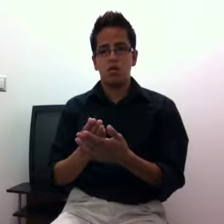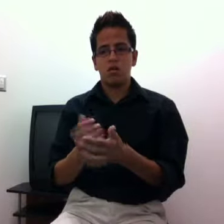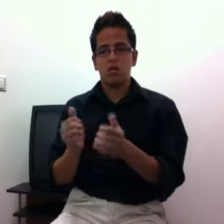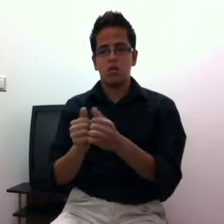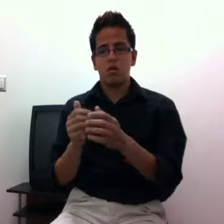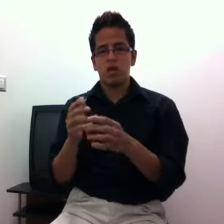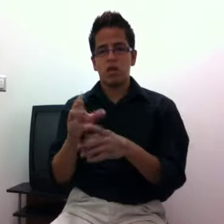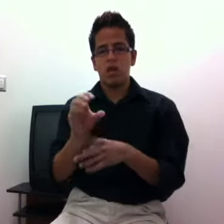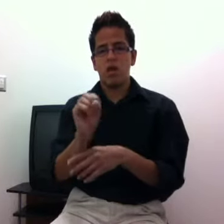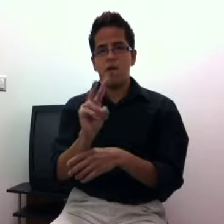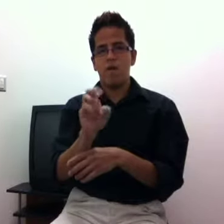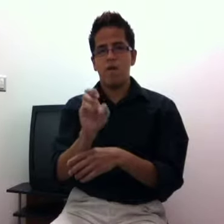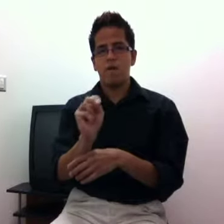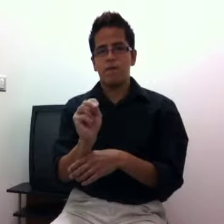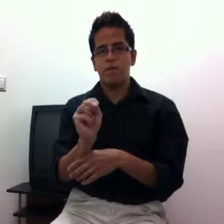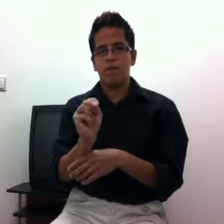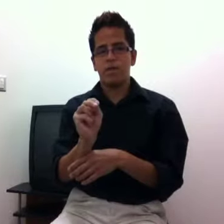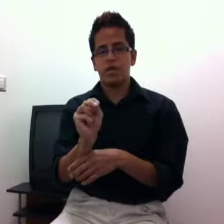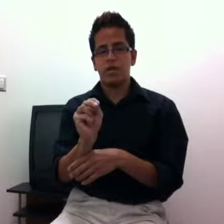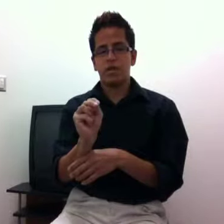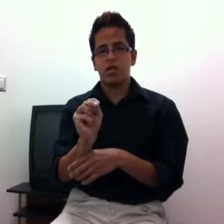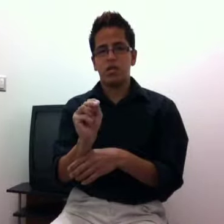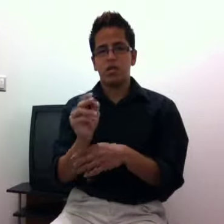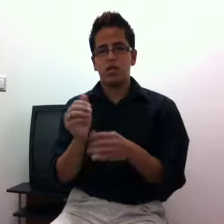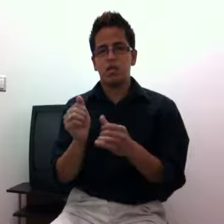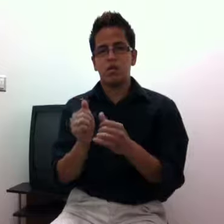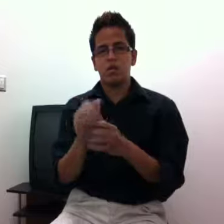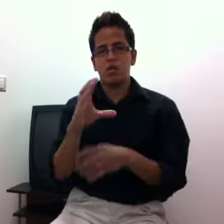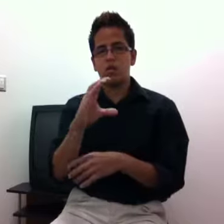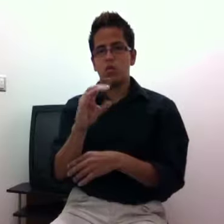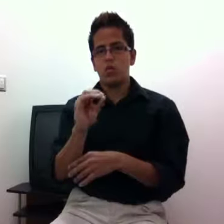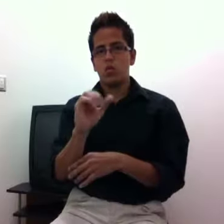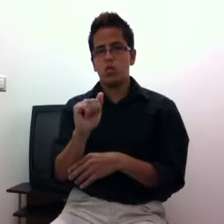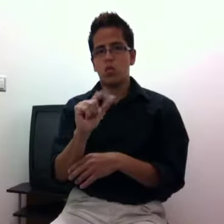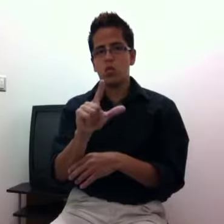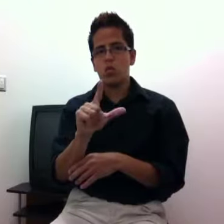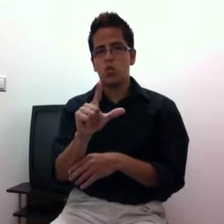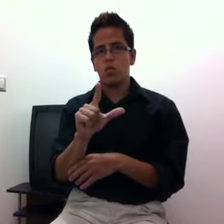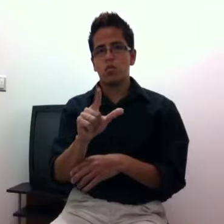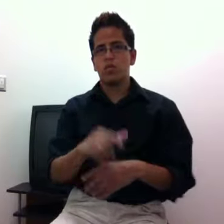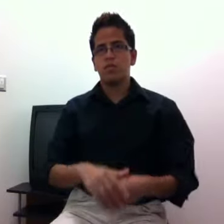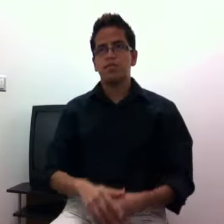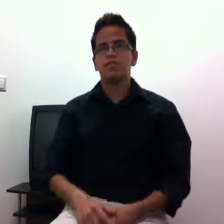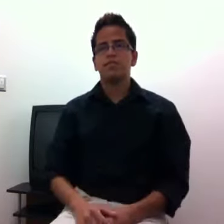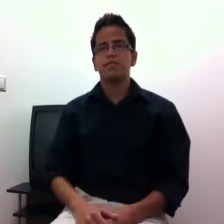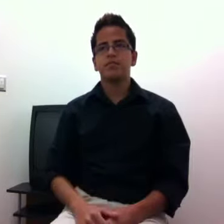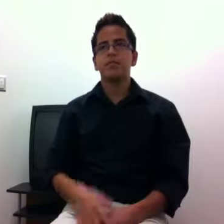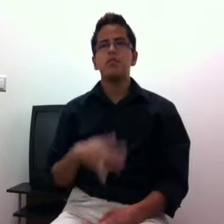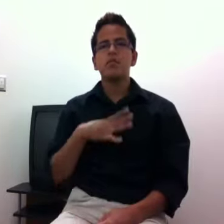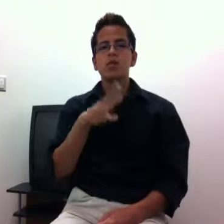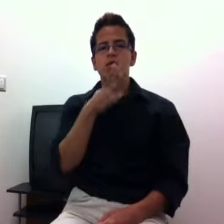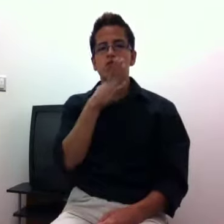This was kept gleaming all the time by my grandmother, who polished it regularly.